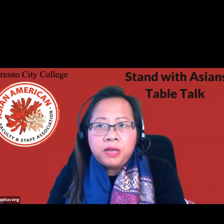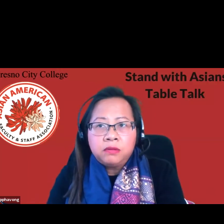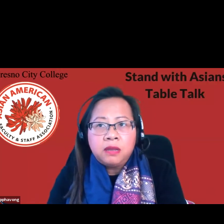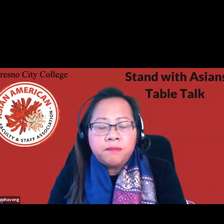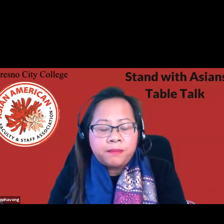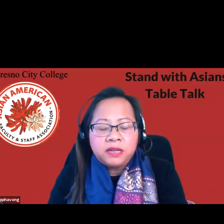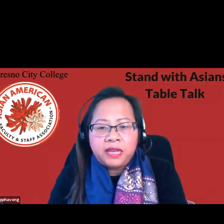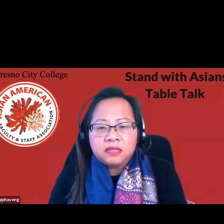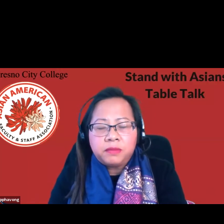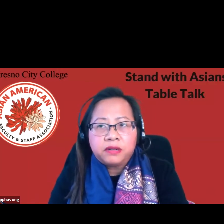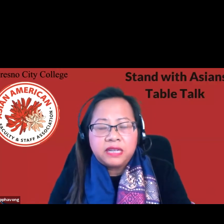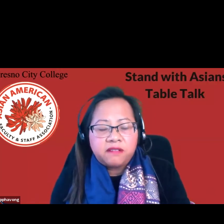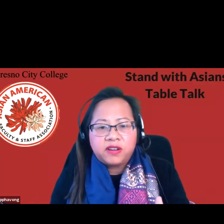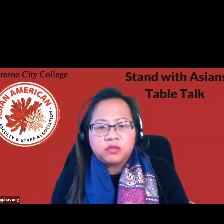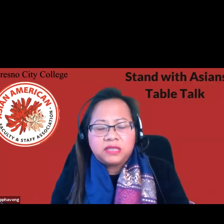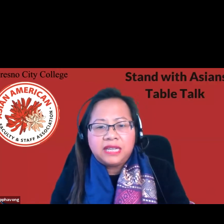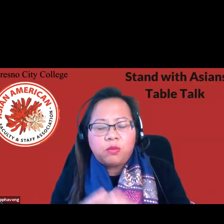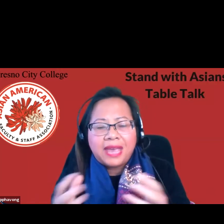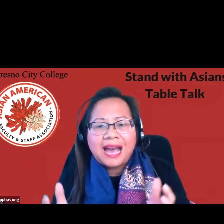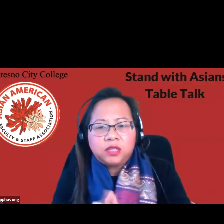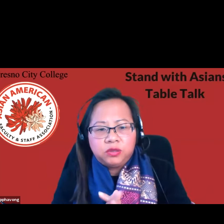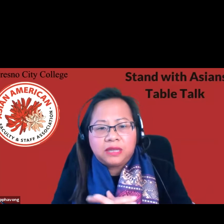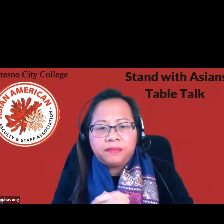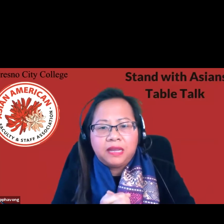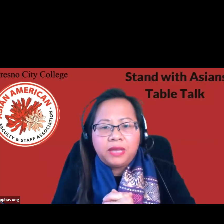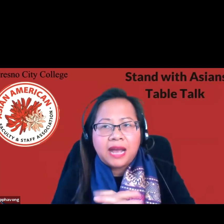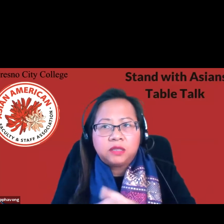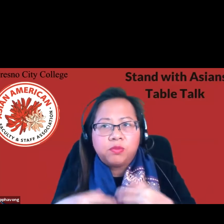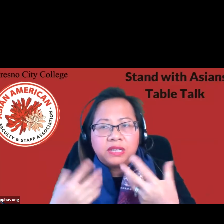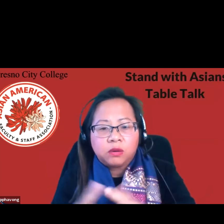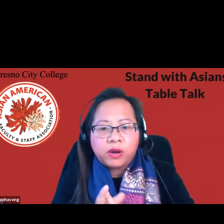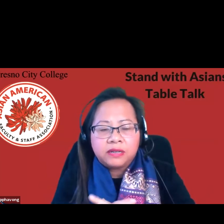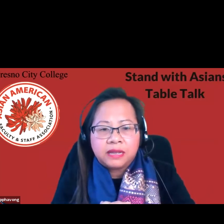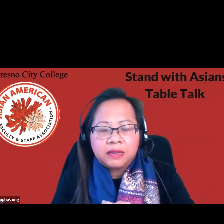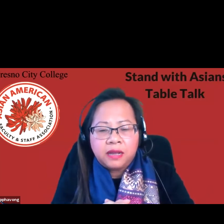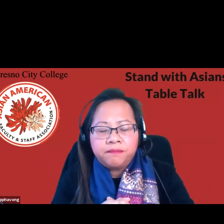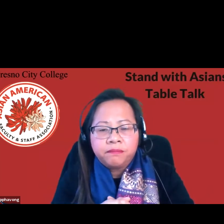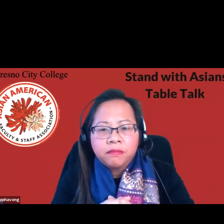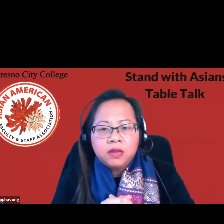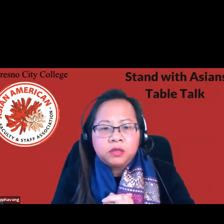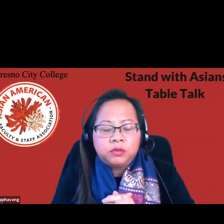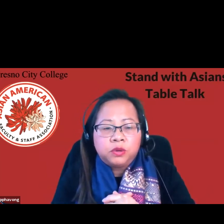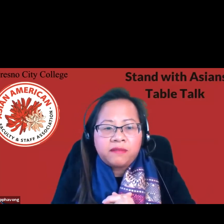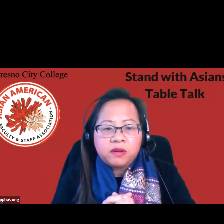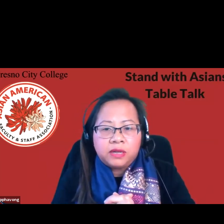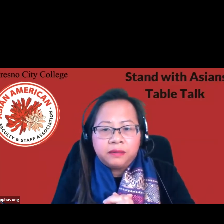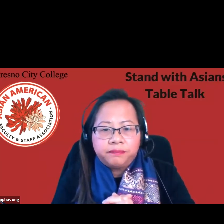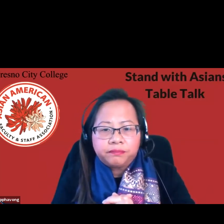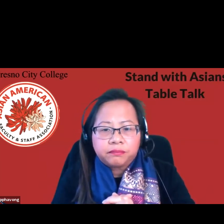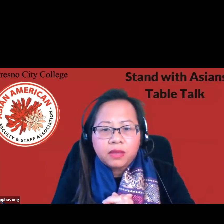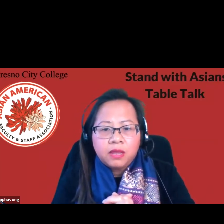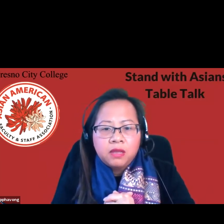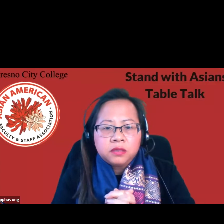a community member in Asian American here at Fresno City, that we had to do something. We had to bring this awareness to